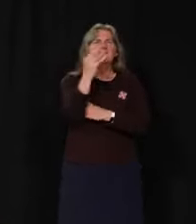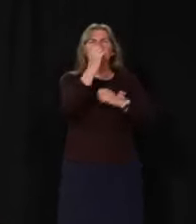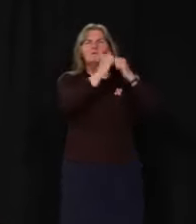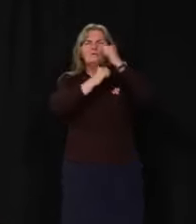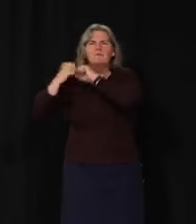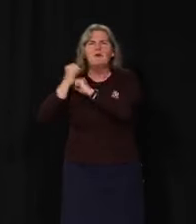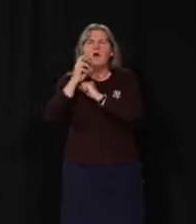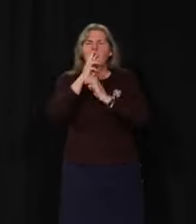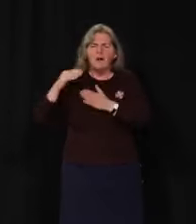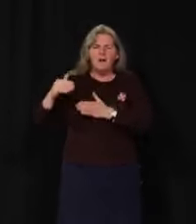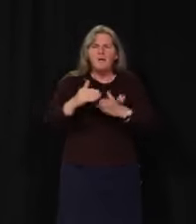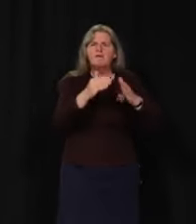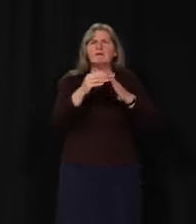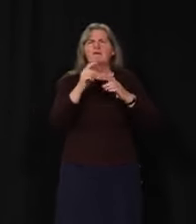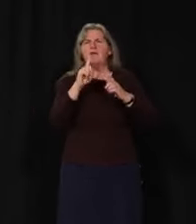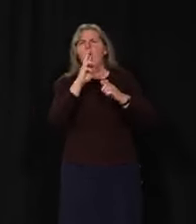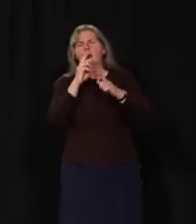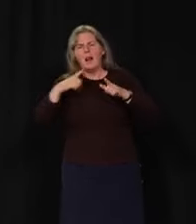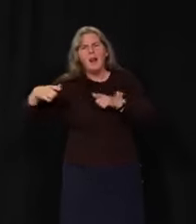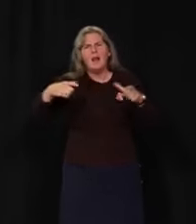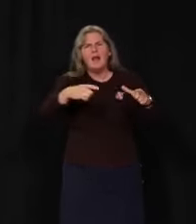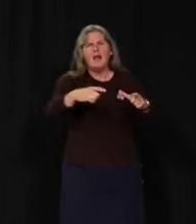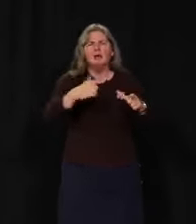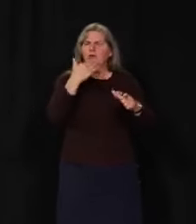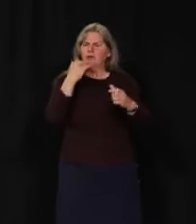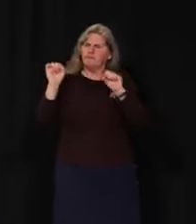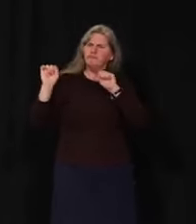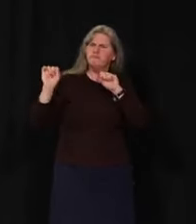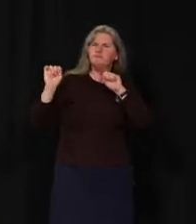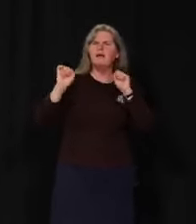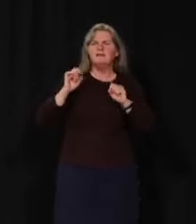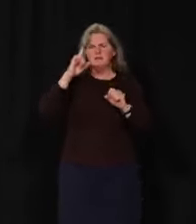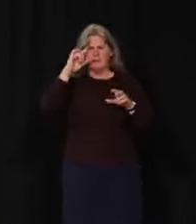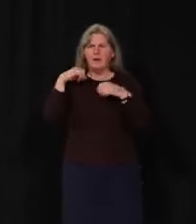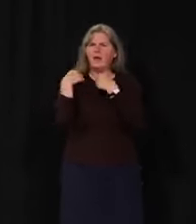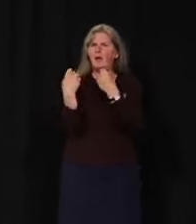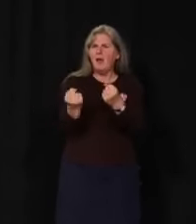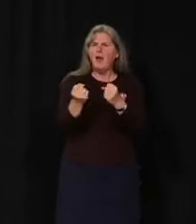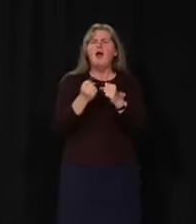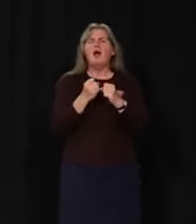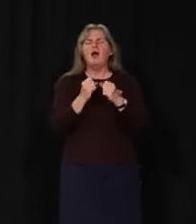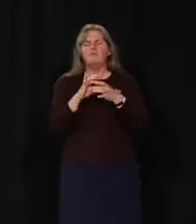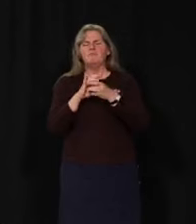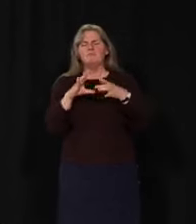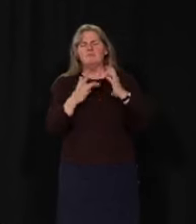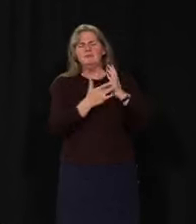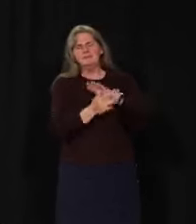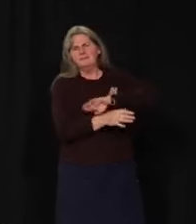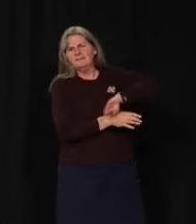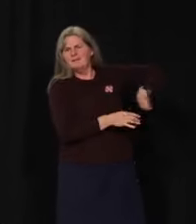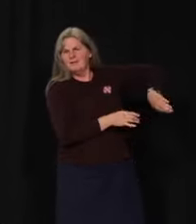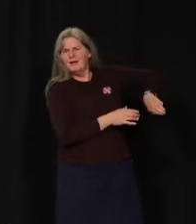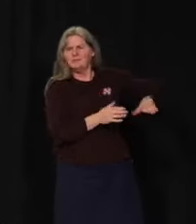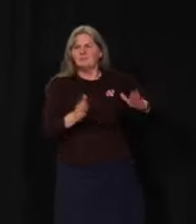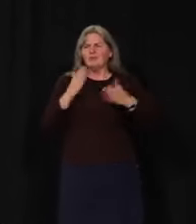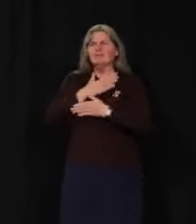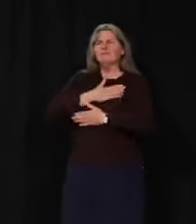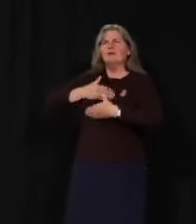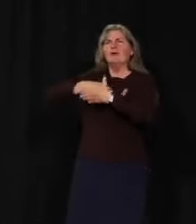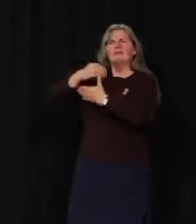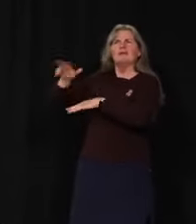is a fantastic way to stay active, to promote mental wellness, disconnect from our increasingly electronic-based lives